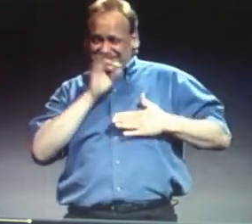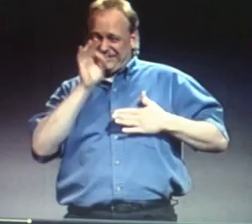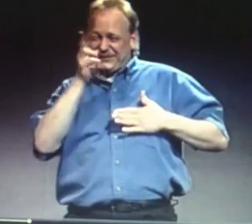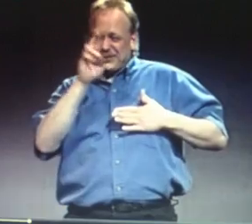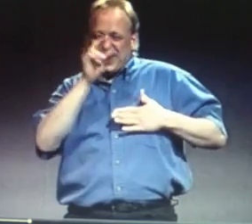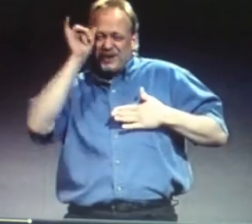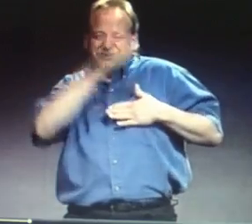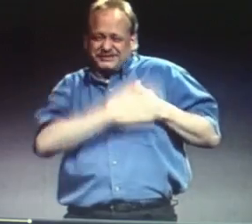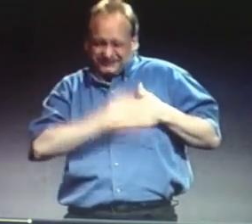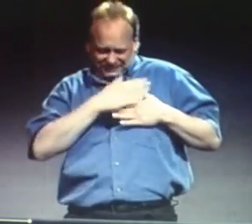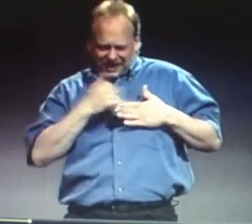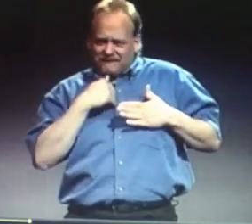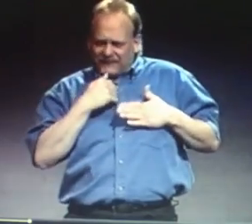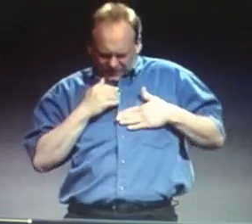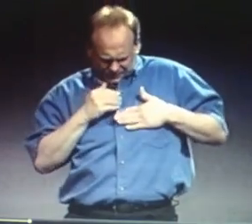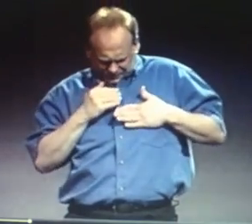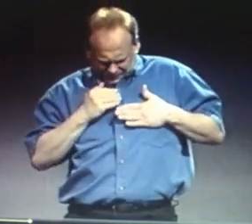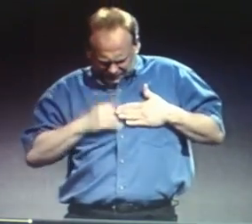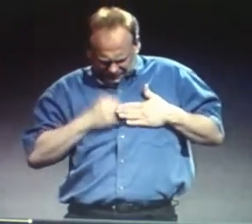So now we're ready to skin the cow.